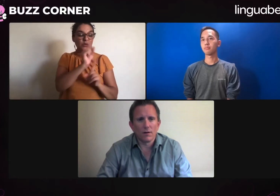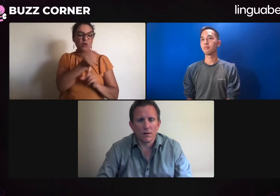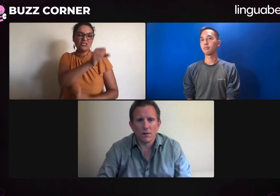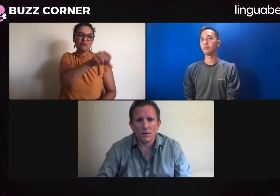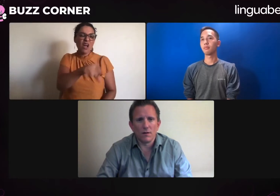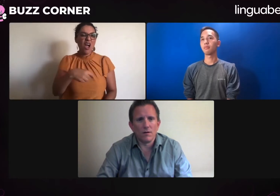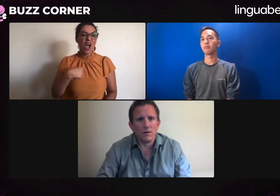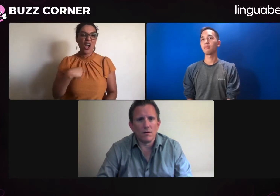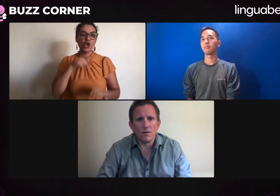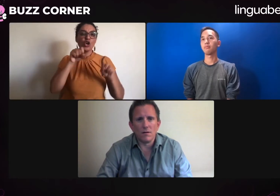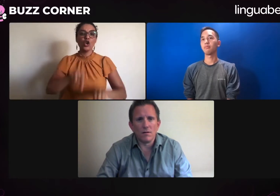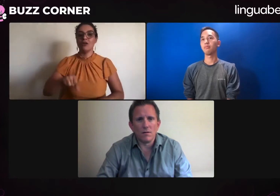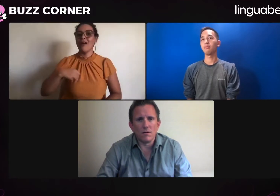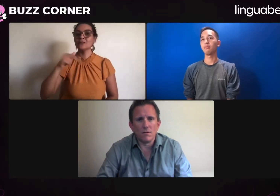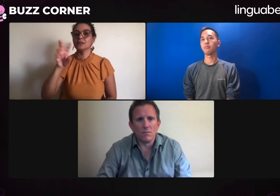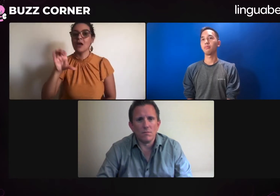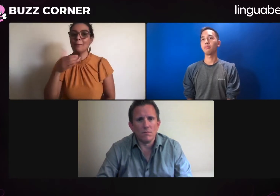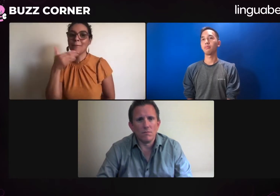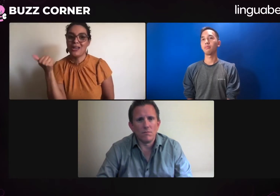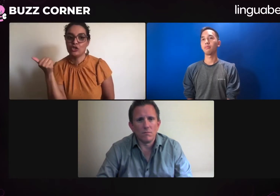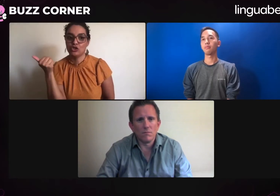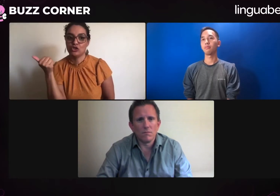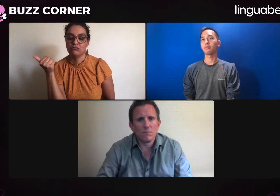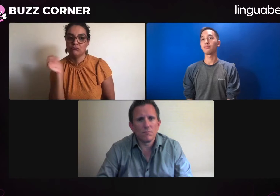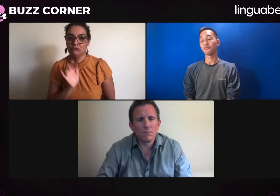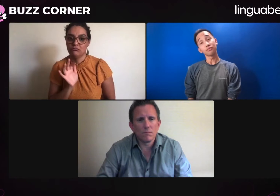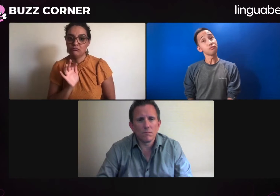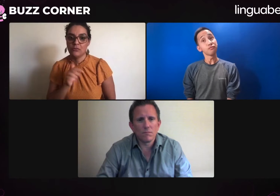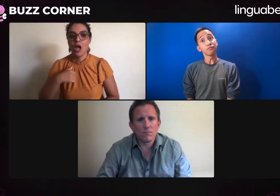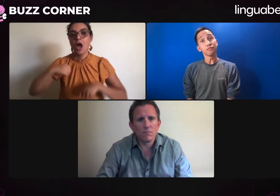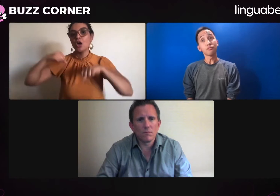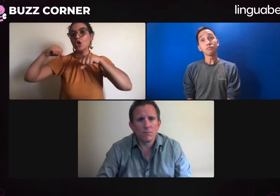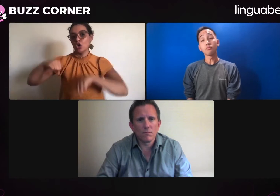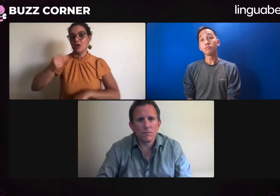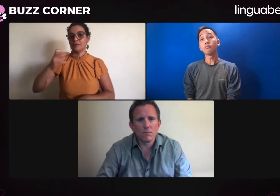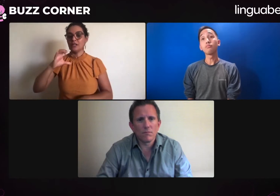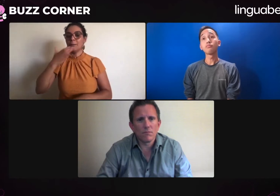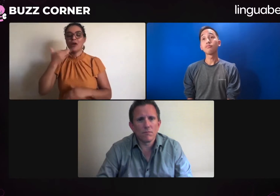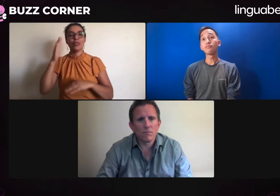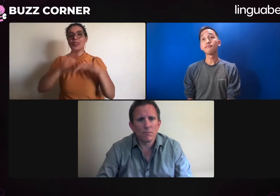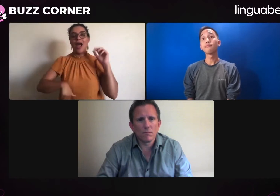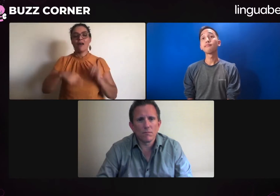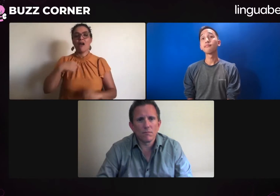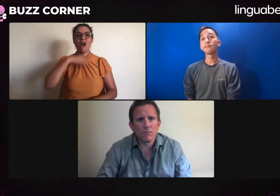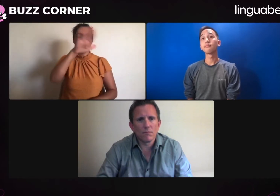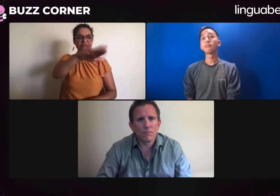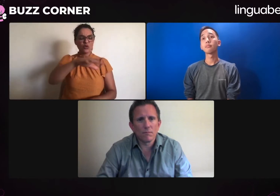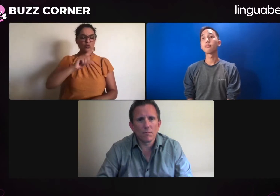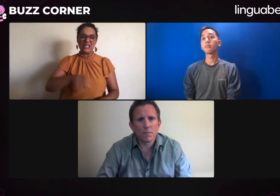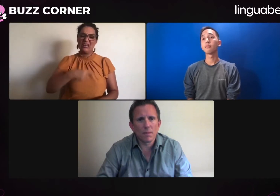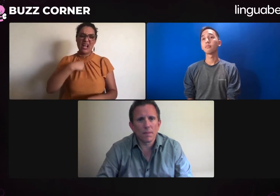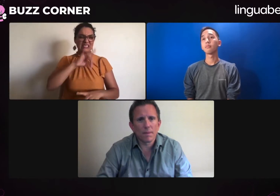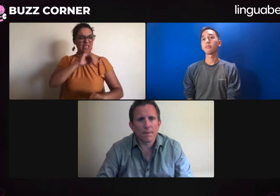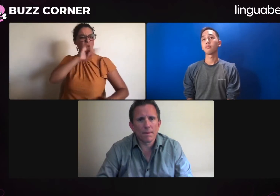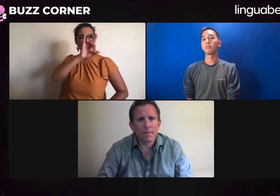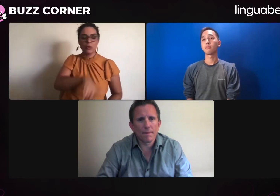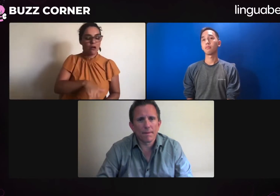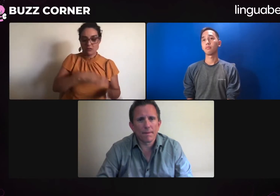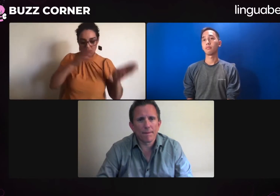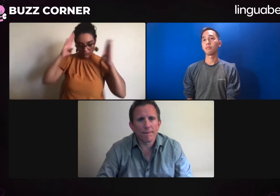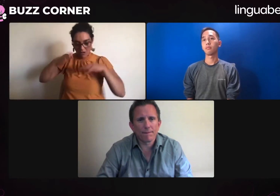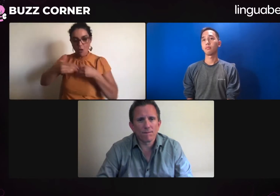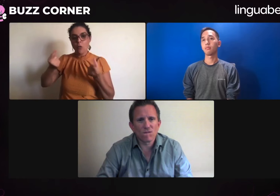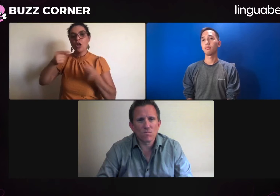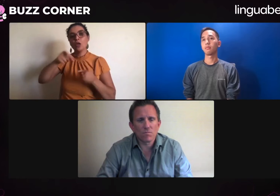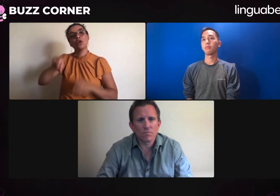to what's being said, and say, you know what? In this situation, I could have done better. I could have done